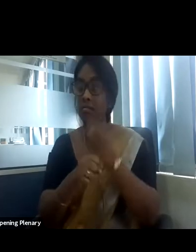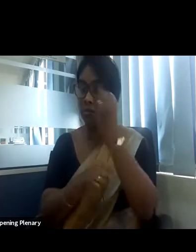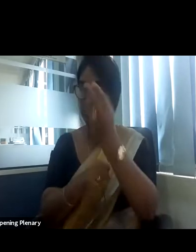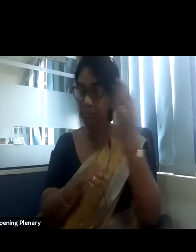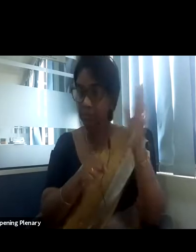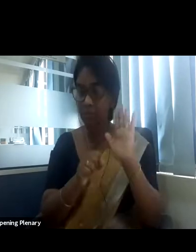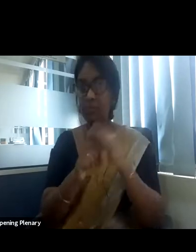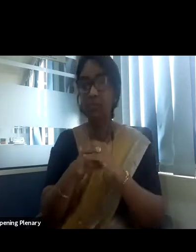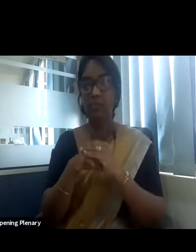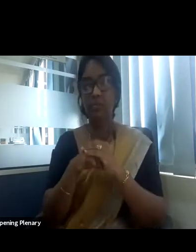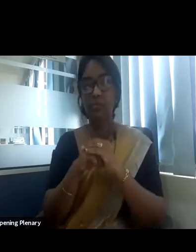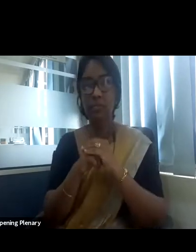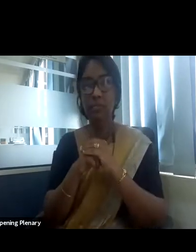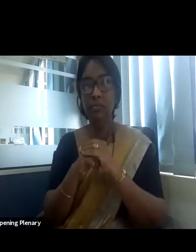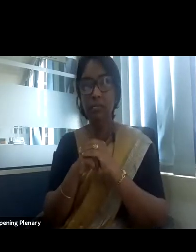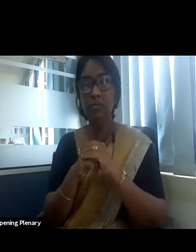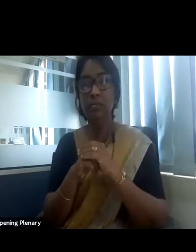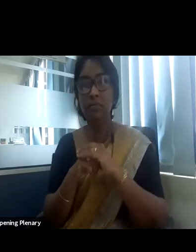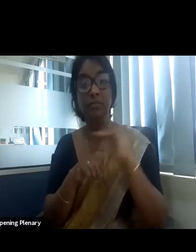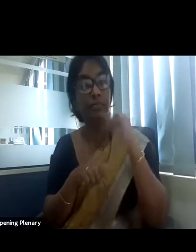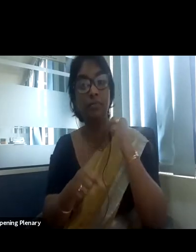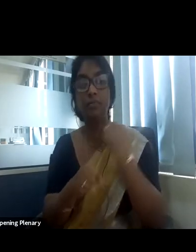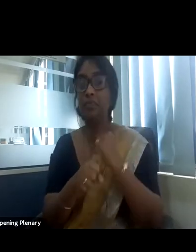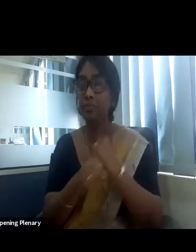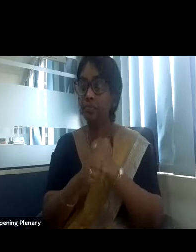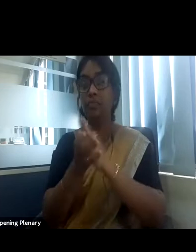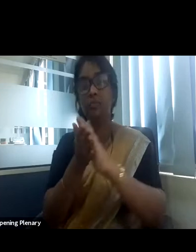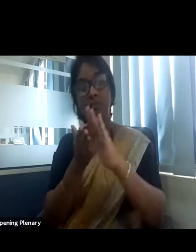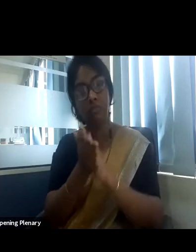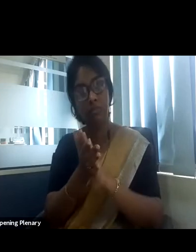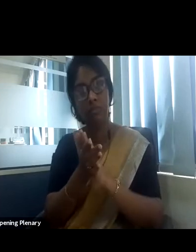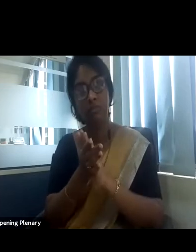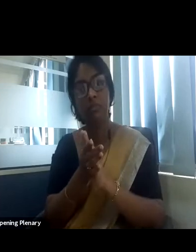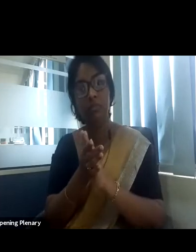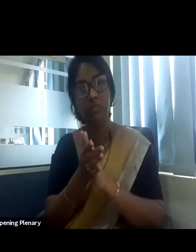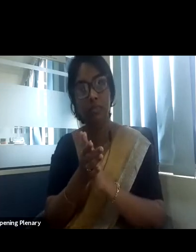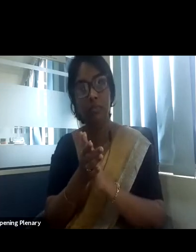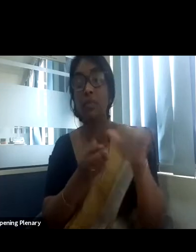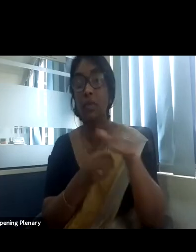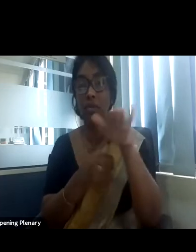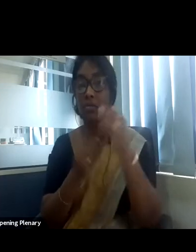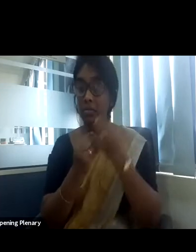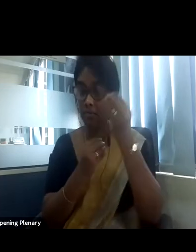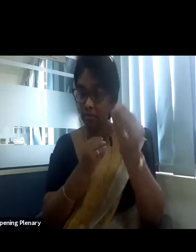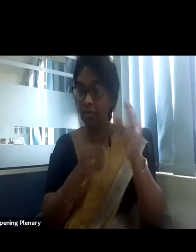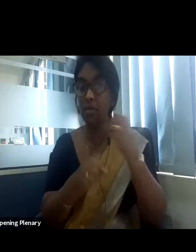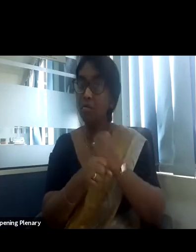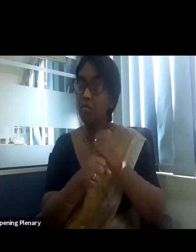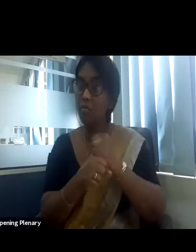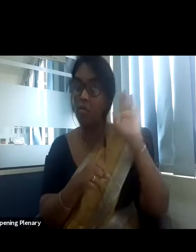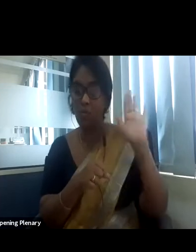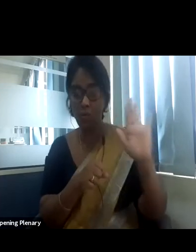certain public services for individual and community good, for household good, and doing